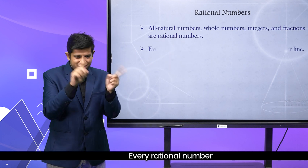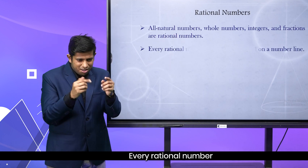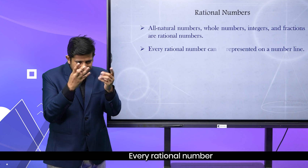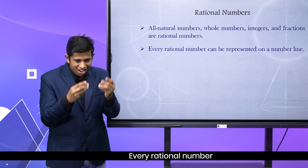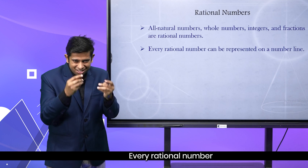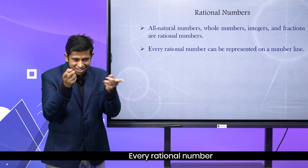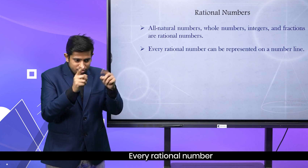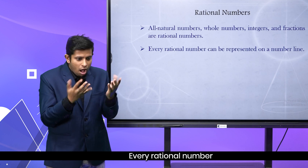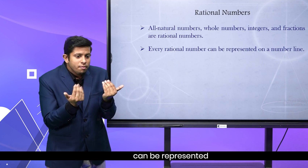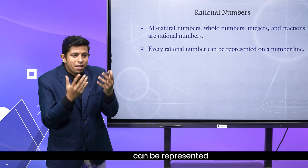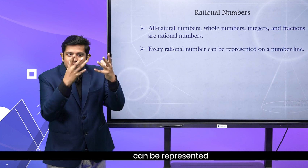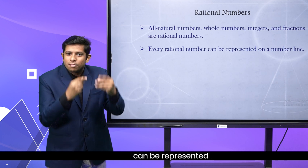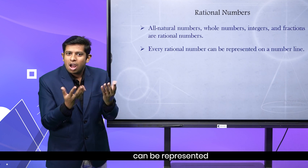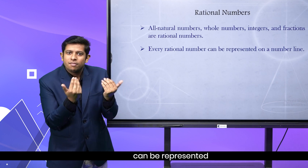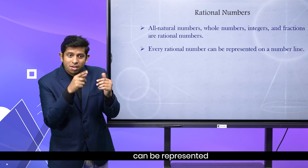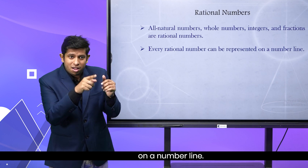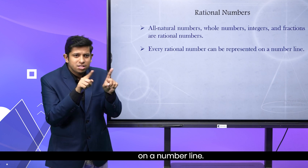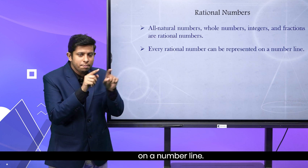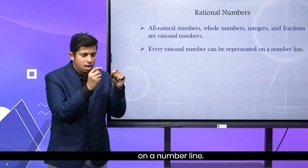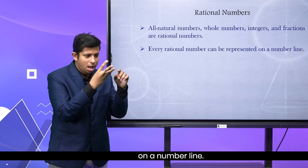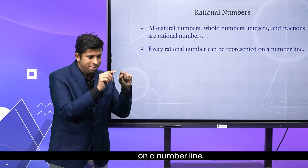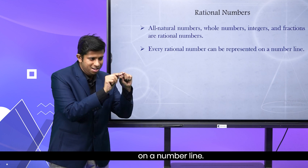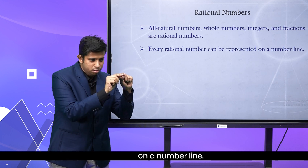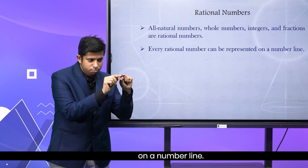Every rational number can be represented on a number line.